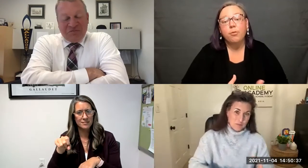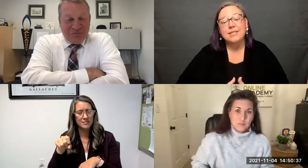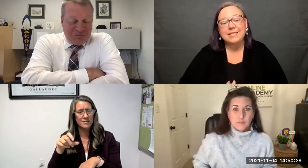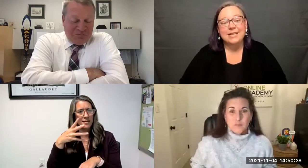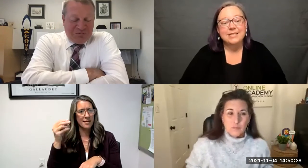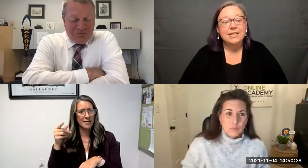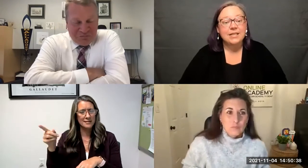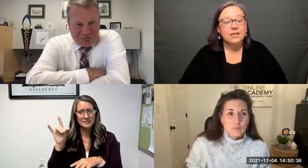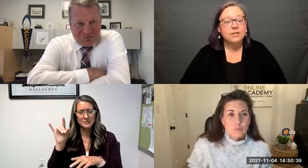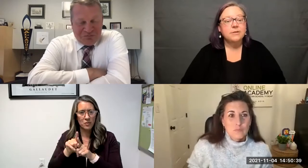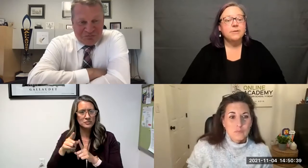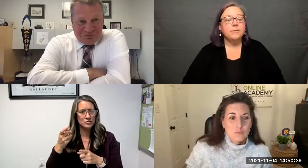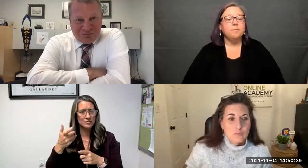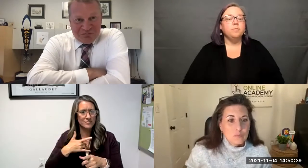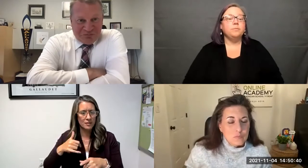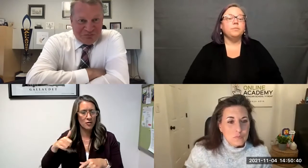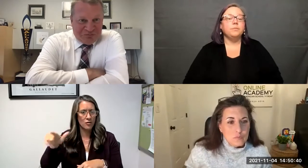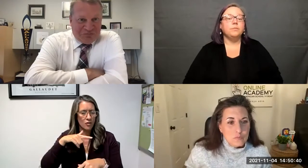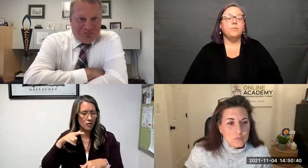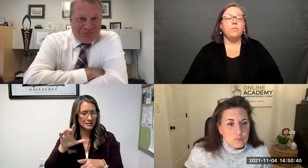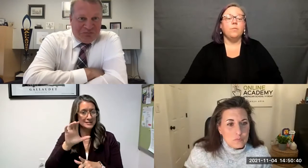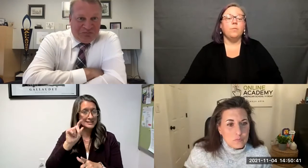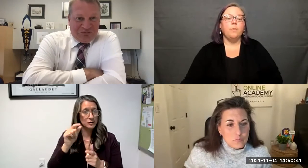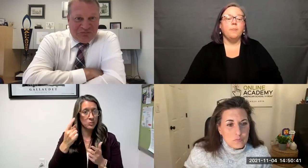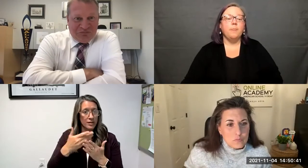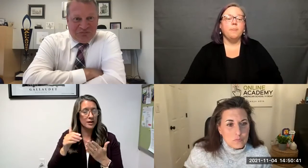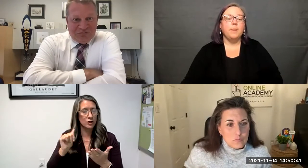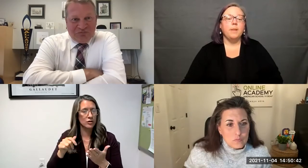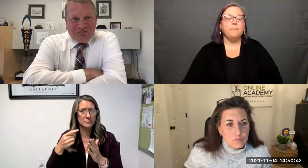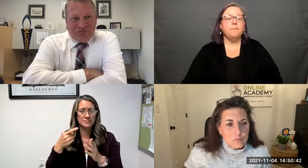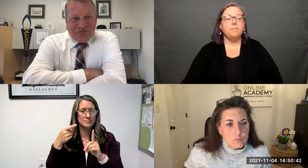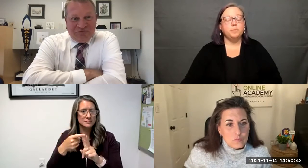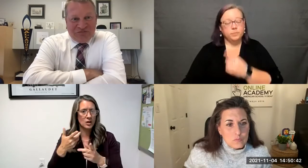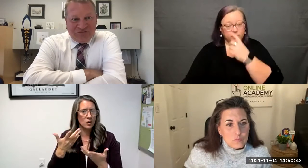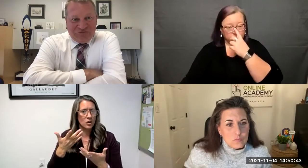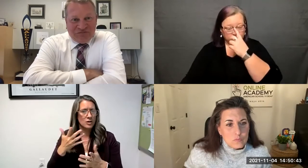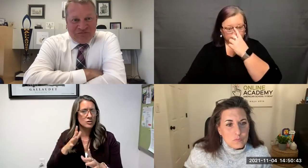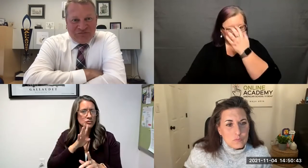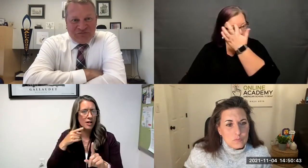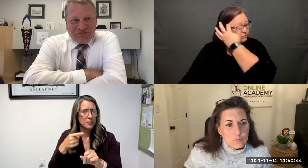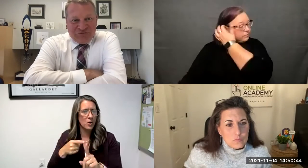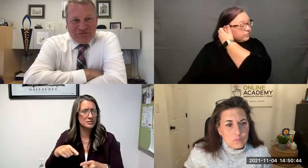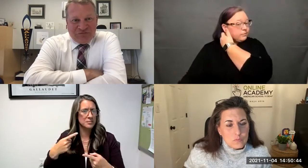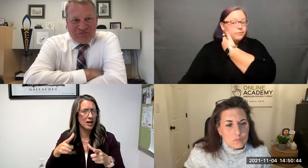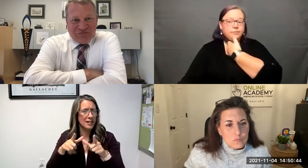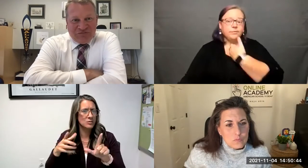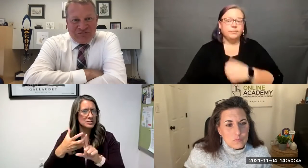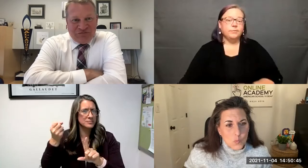process that is needed. Yeah, and in addition to that, that CEASD, one of the other things that we could do as an organization is